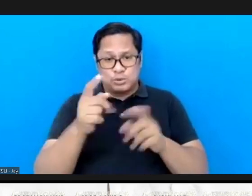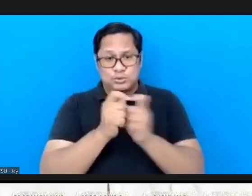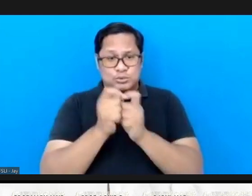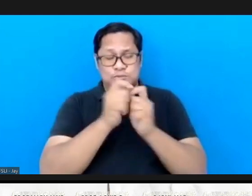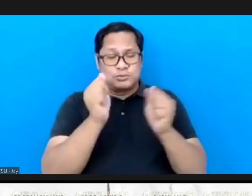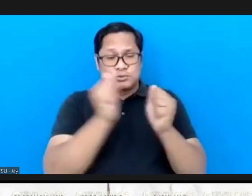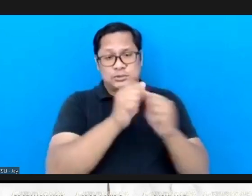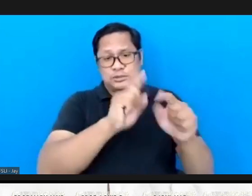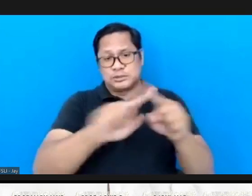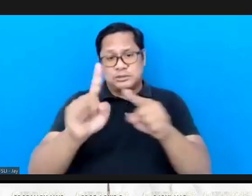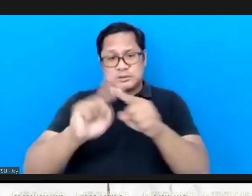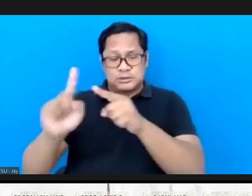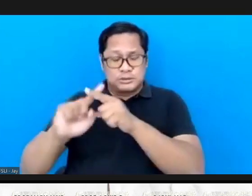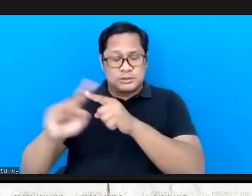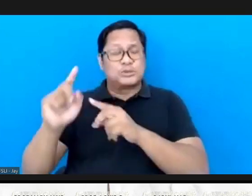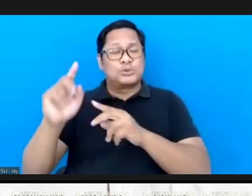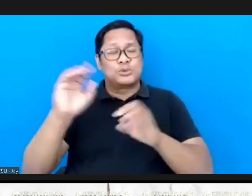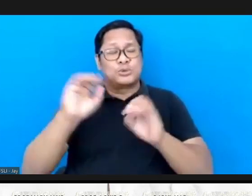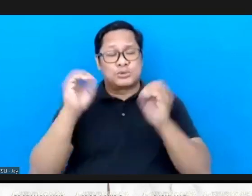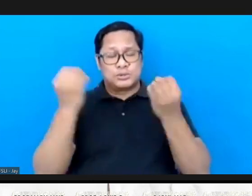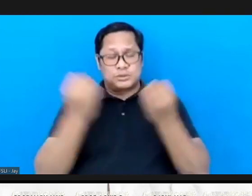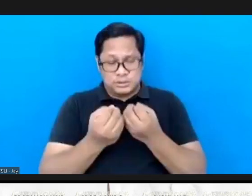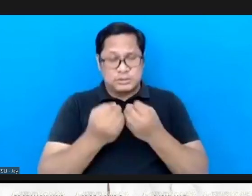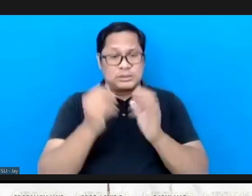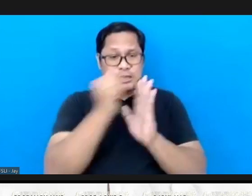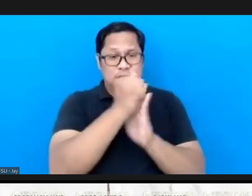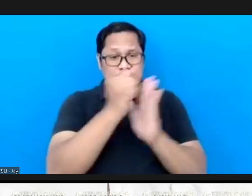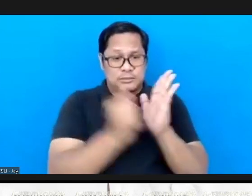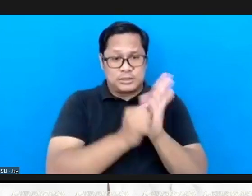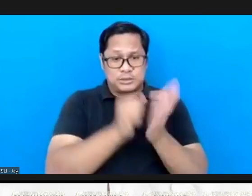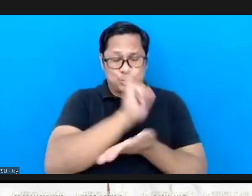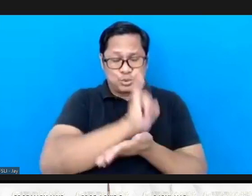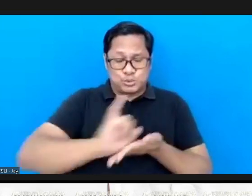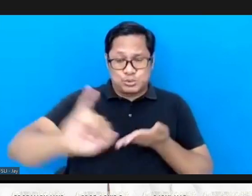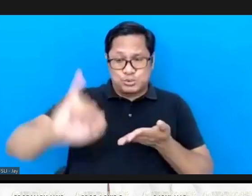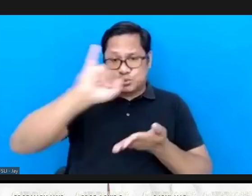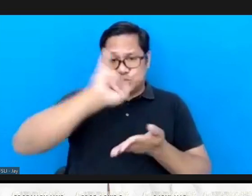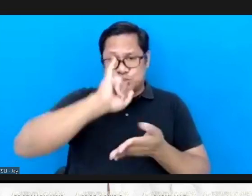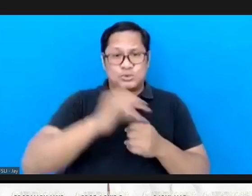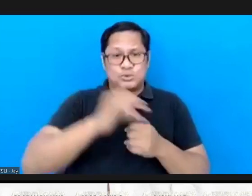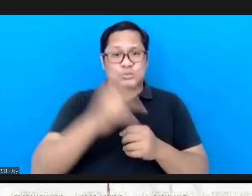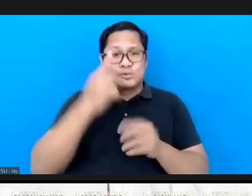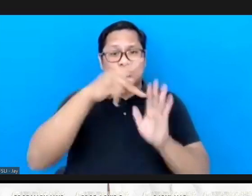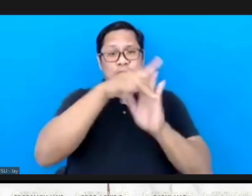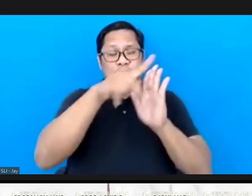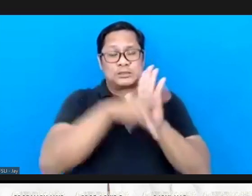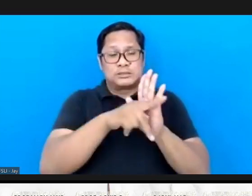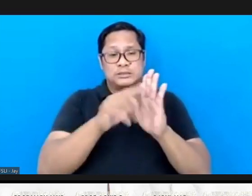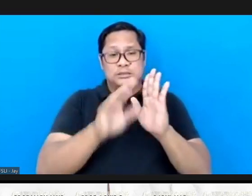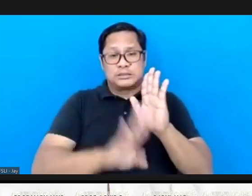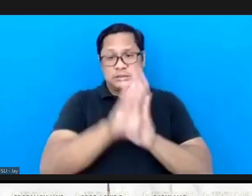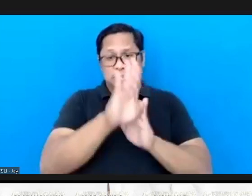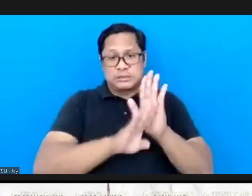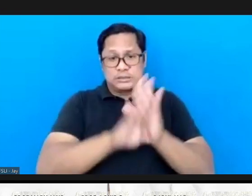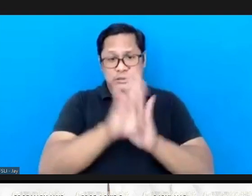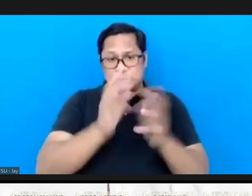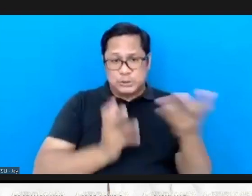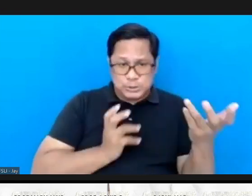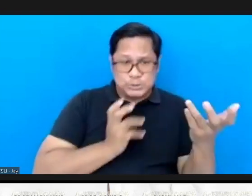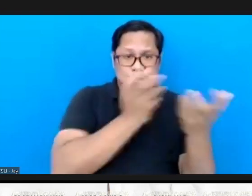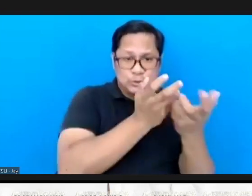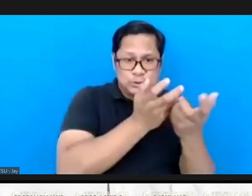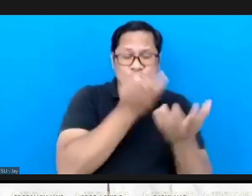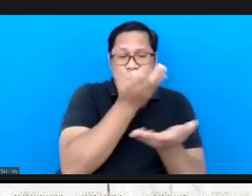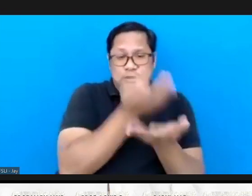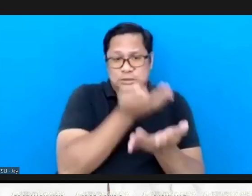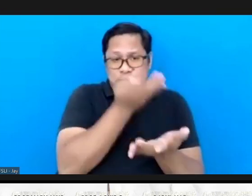civil society organizations and academic institutions in policy development engagements,